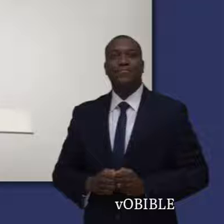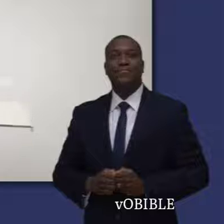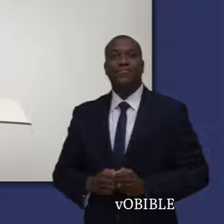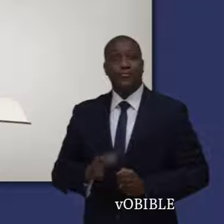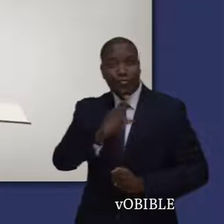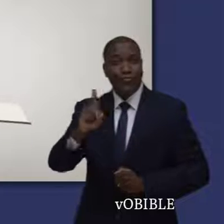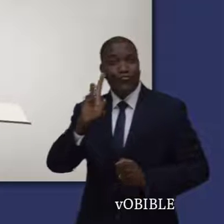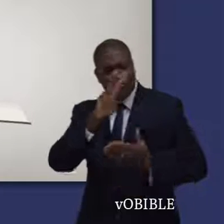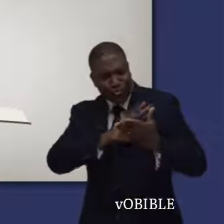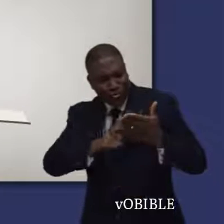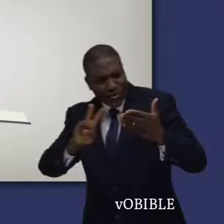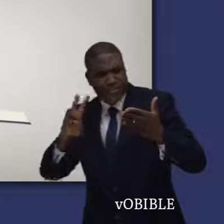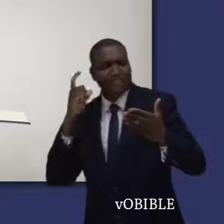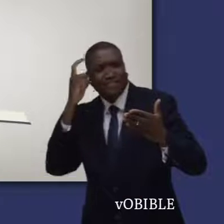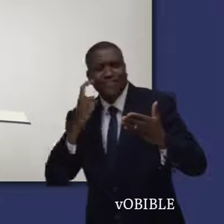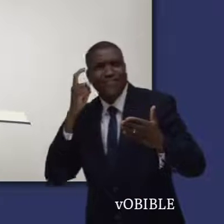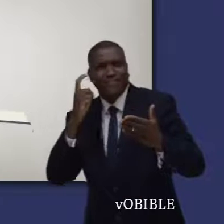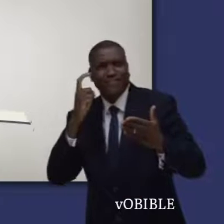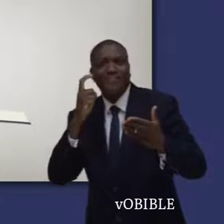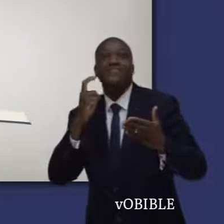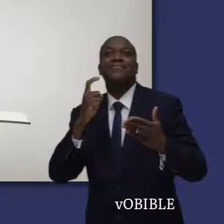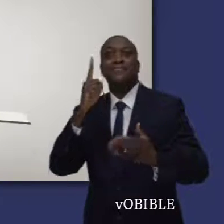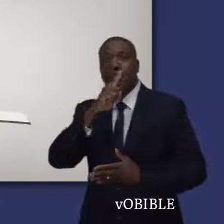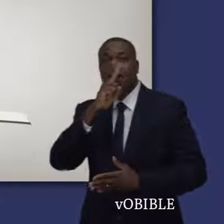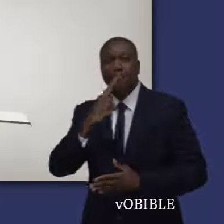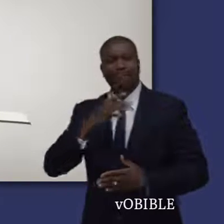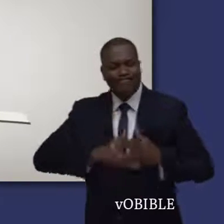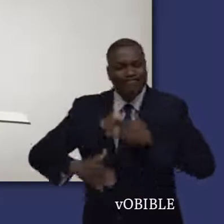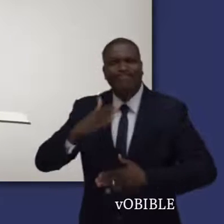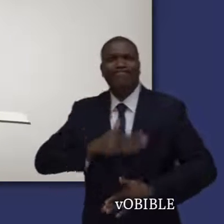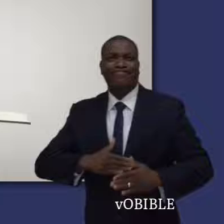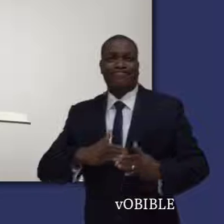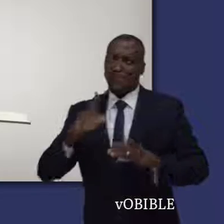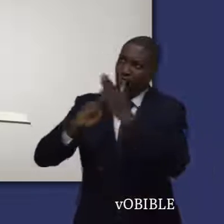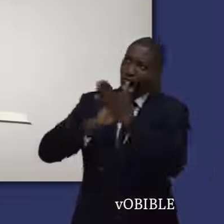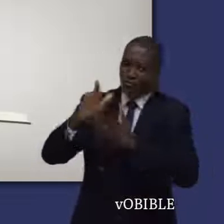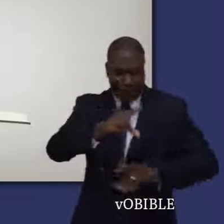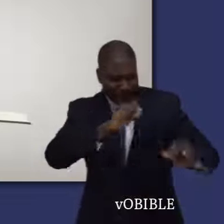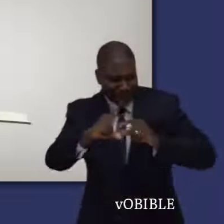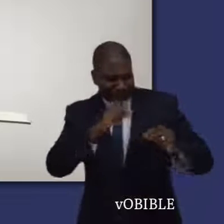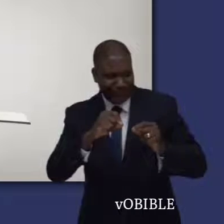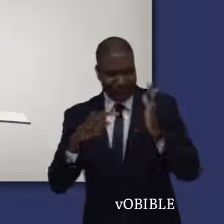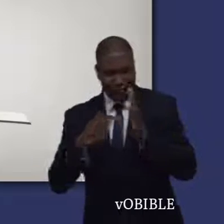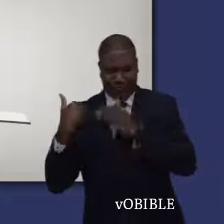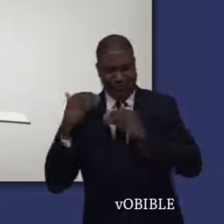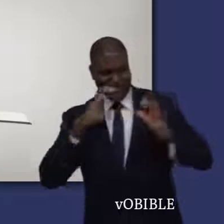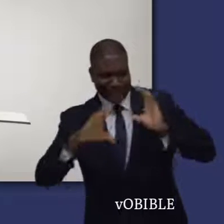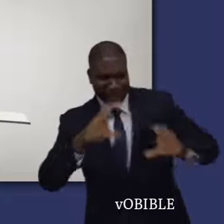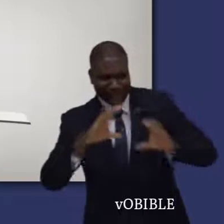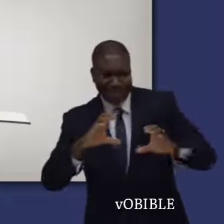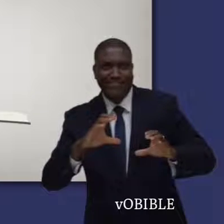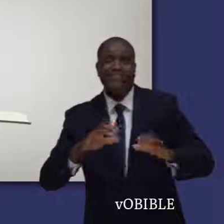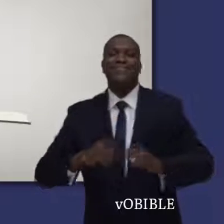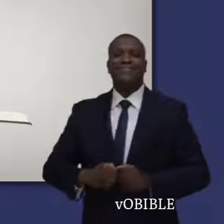As you read the book of Amos, note how Jehovah uses humble people to do important work. How those who